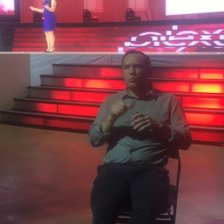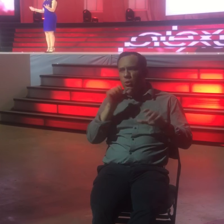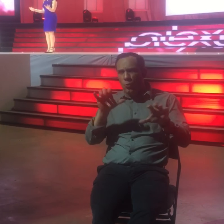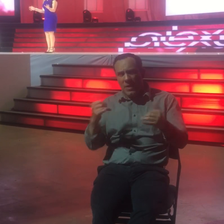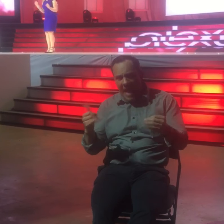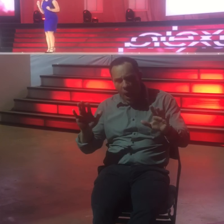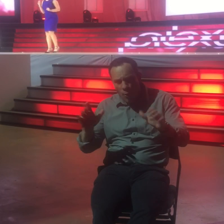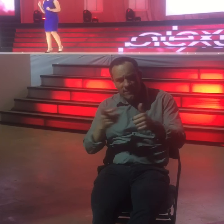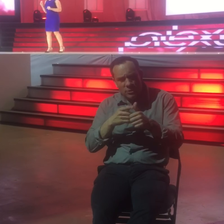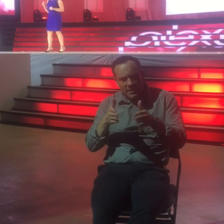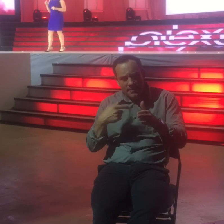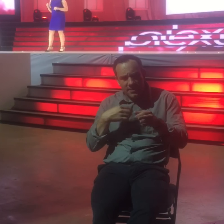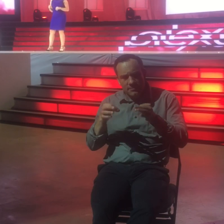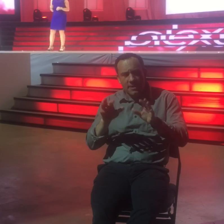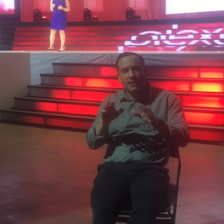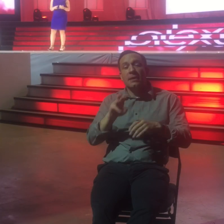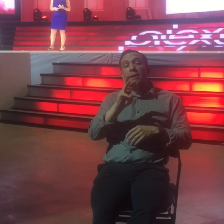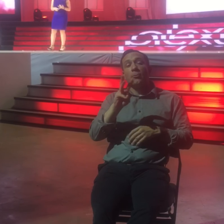just going to tell you first,